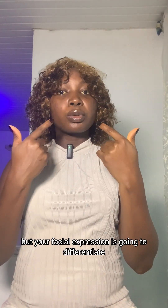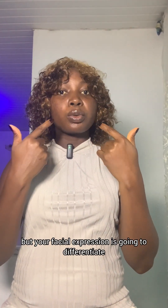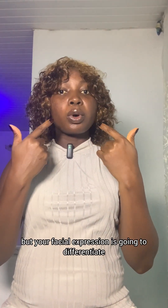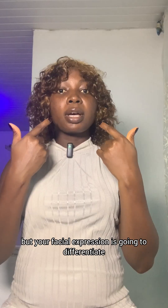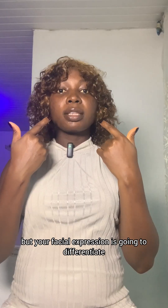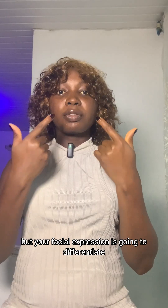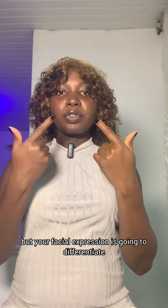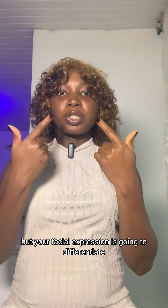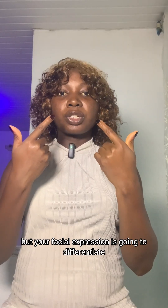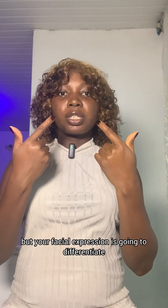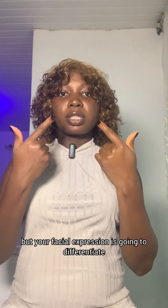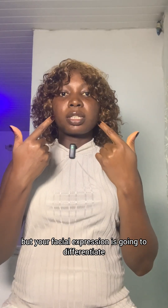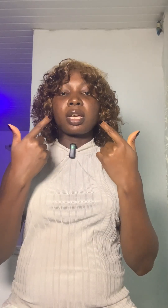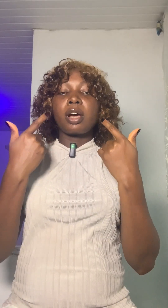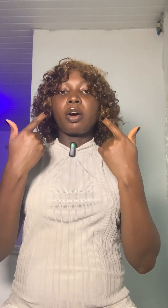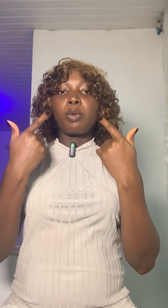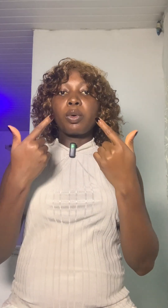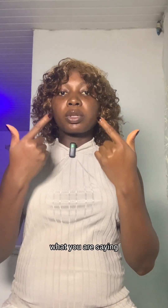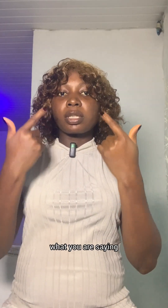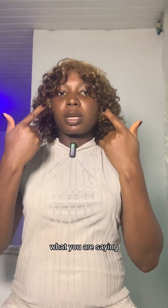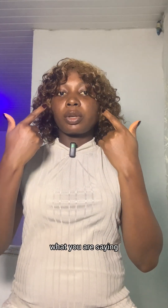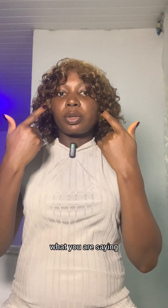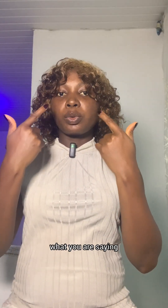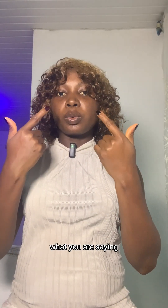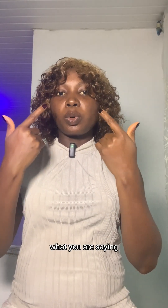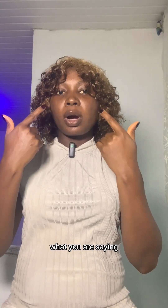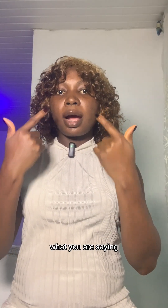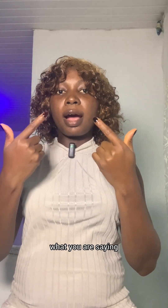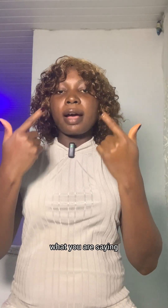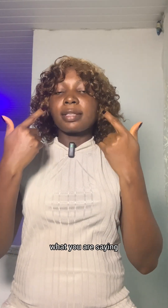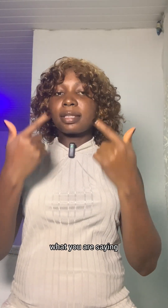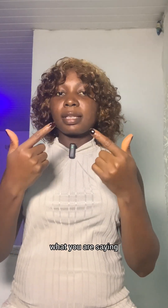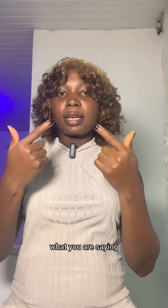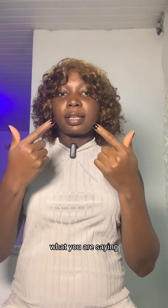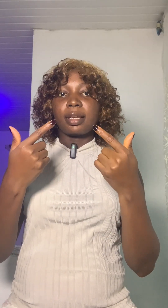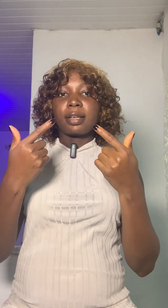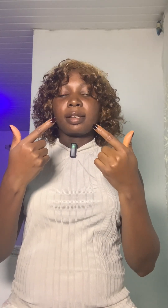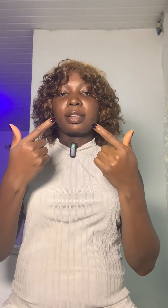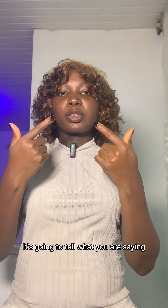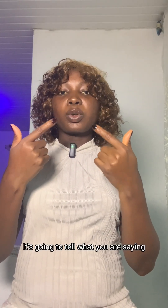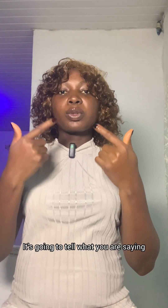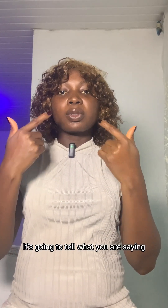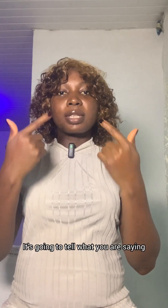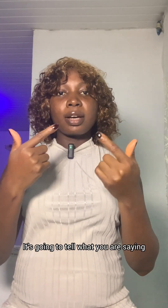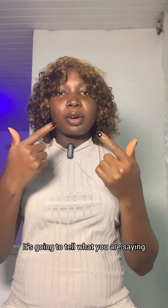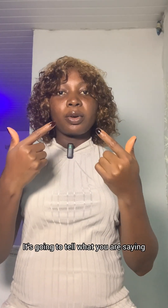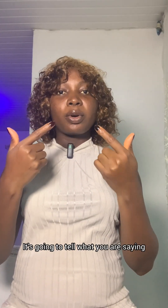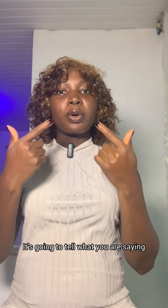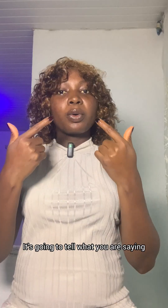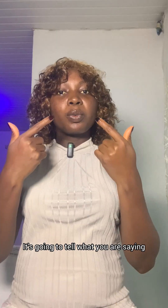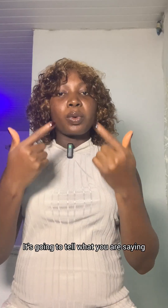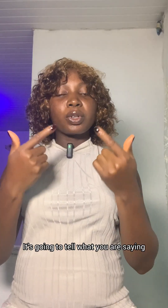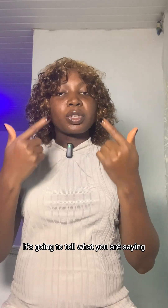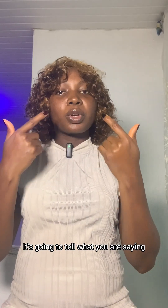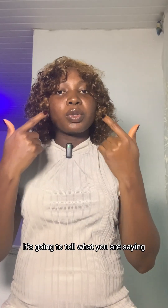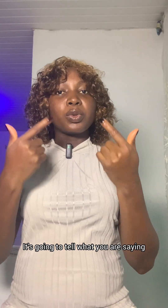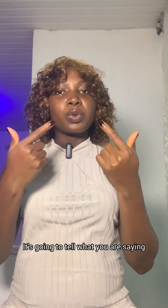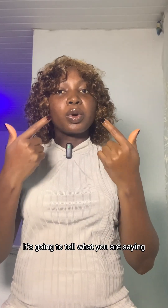to differentiate what you are saying. It's going to tell what you